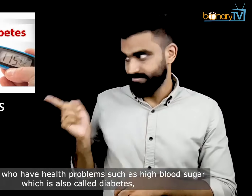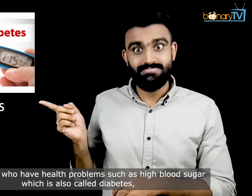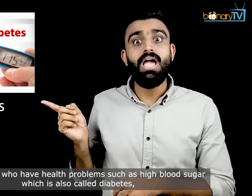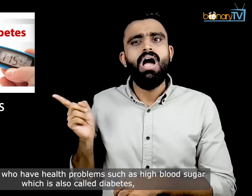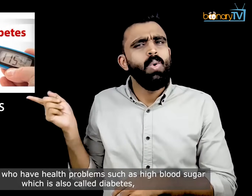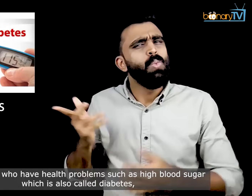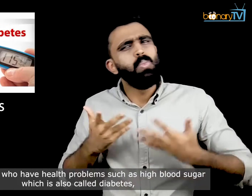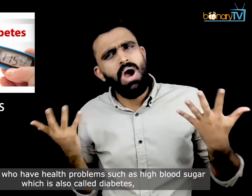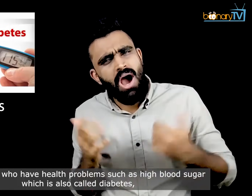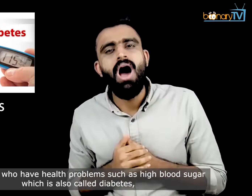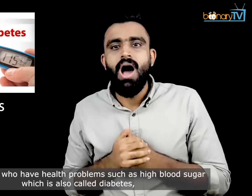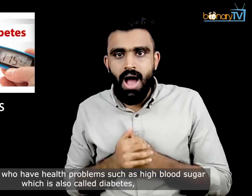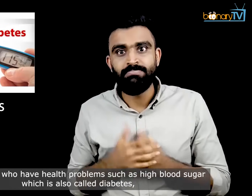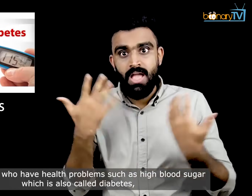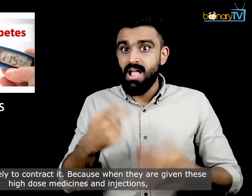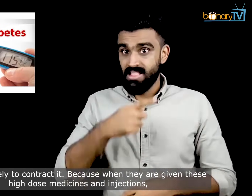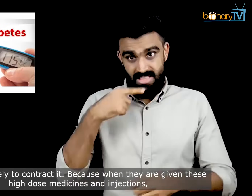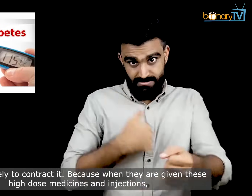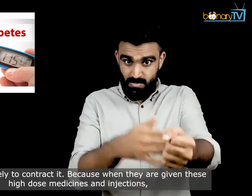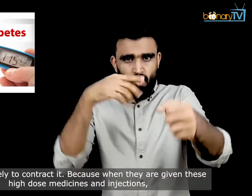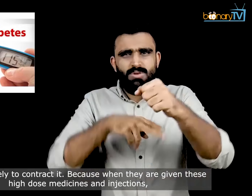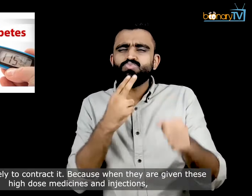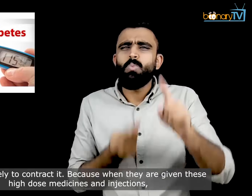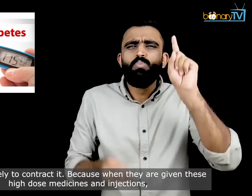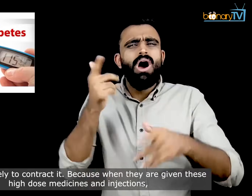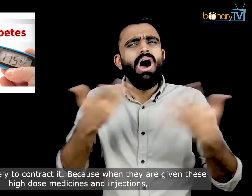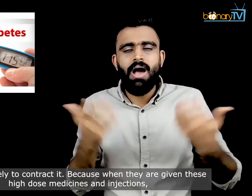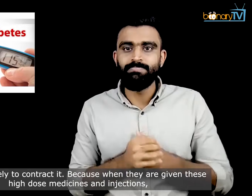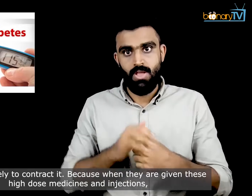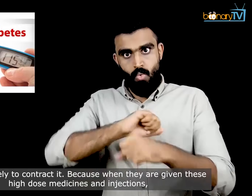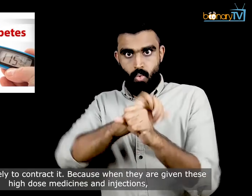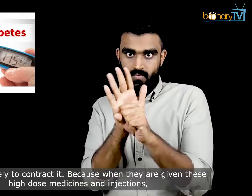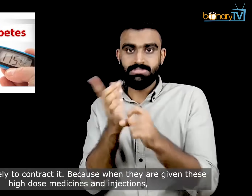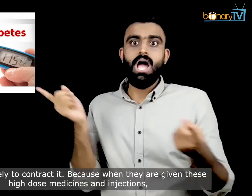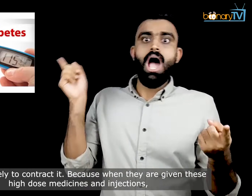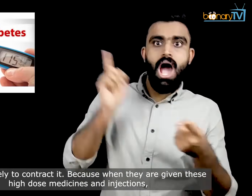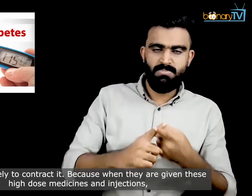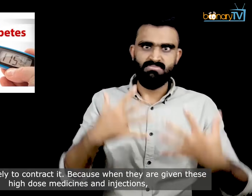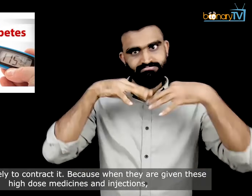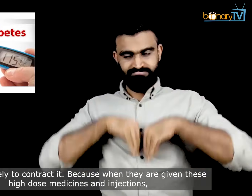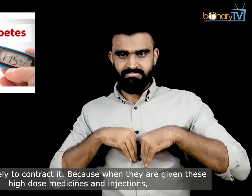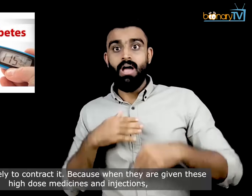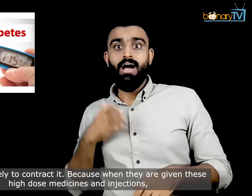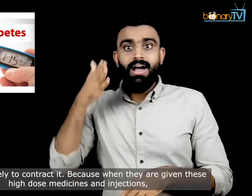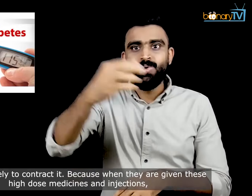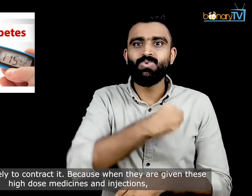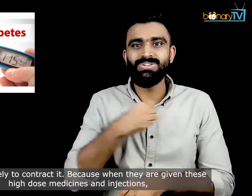diabetes are more likely to contract it. Because when they are given these high dose